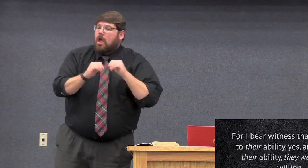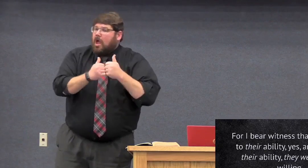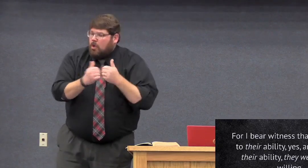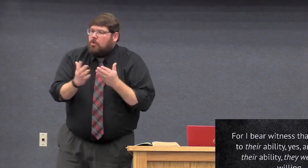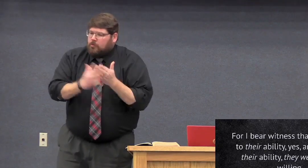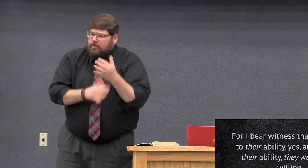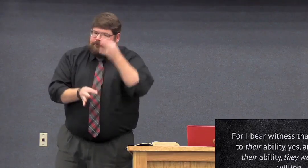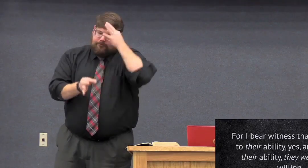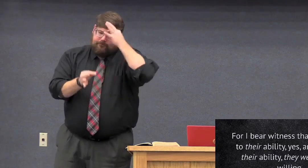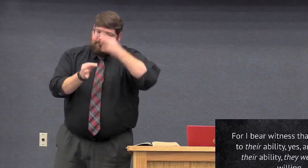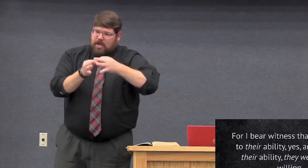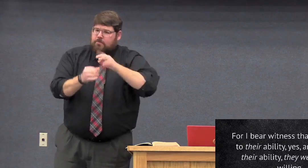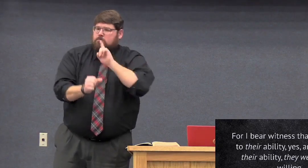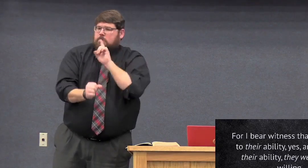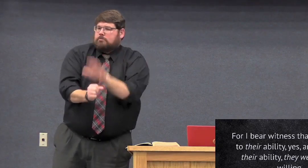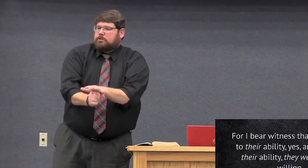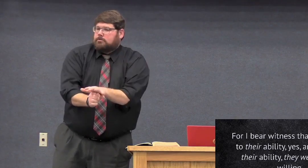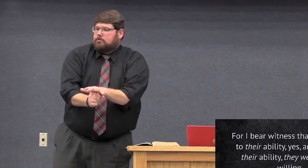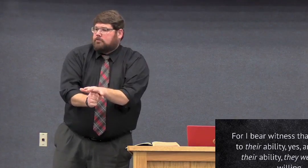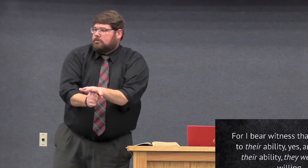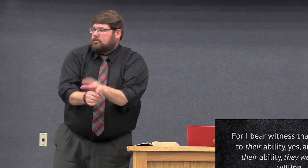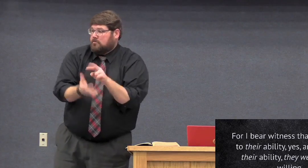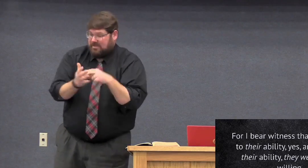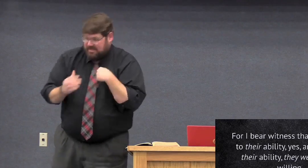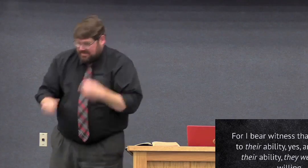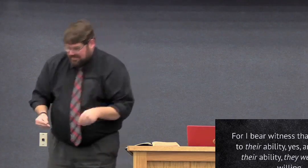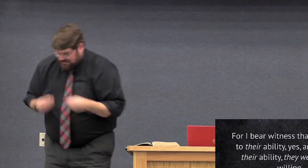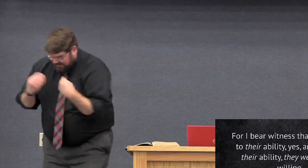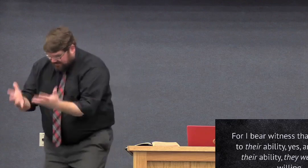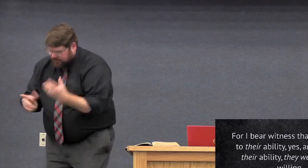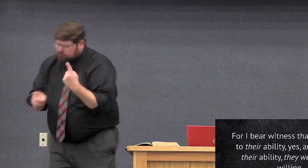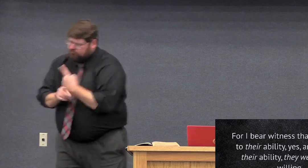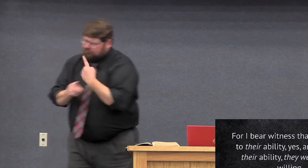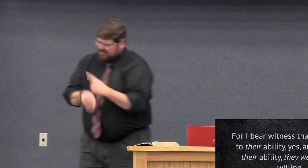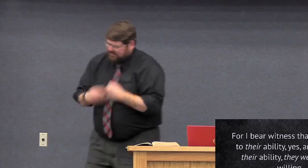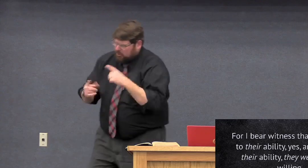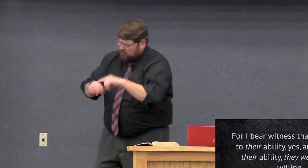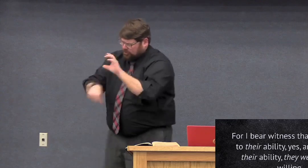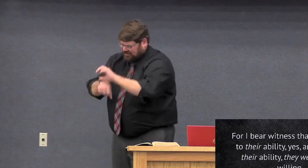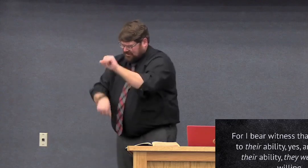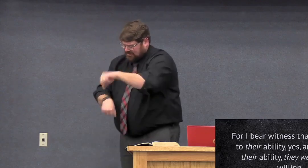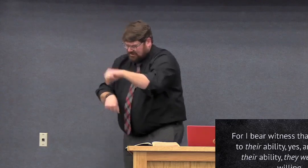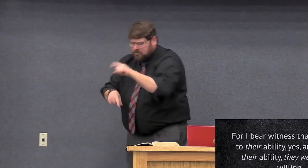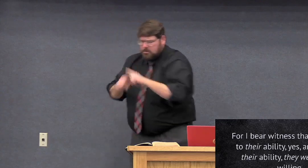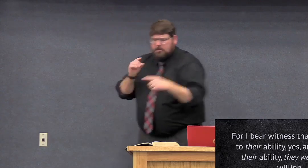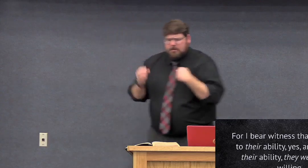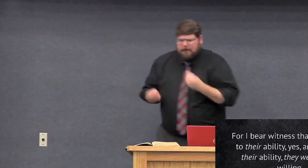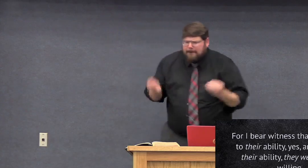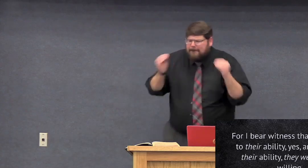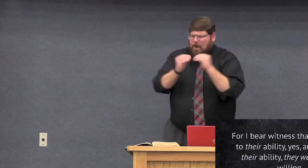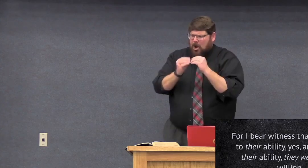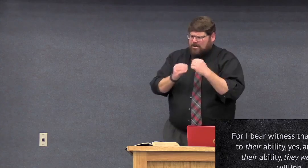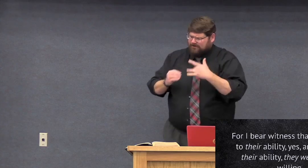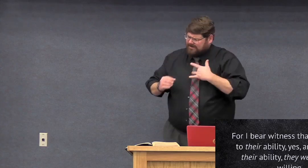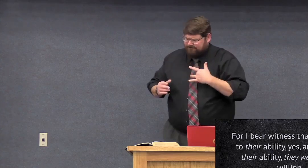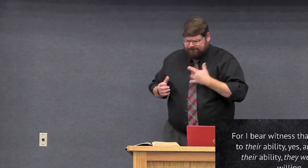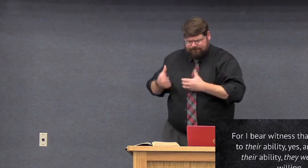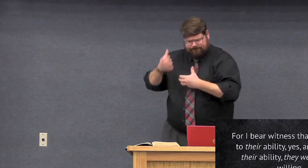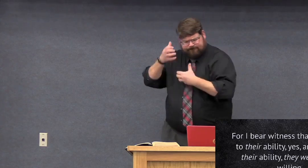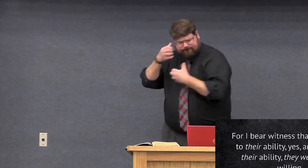we support our missionaries here in our church, we support them by faith. We have our regular tithes that we give to the church, but if we